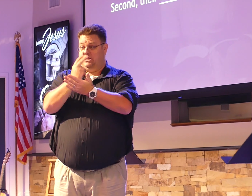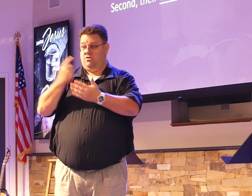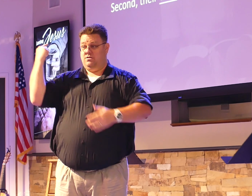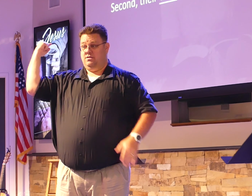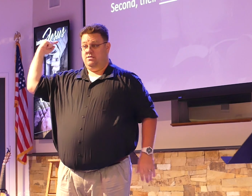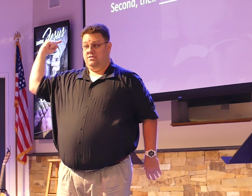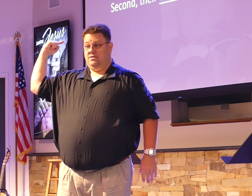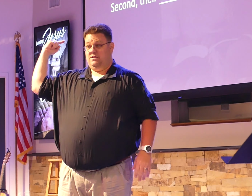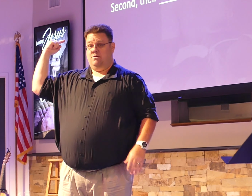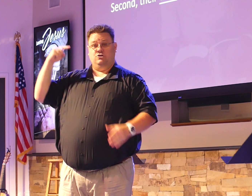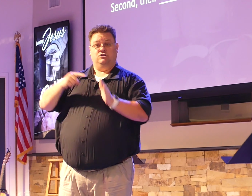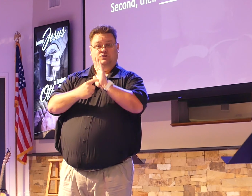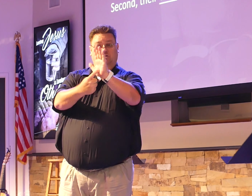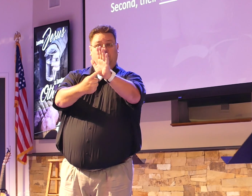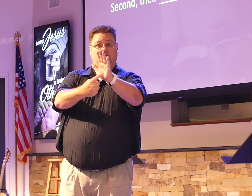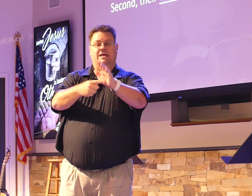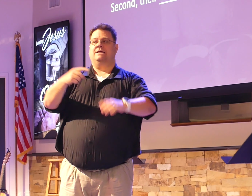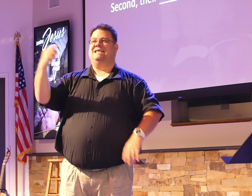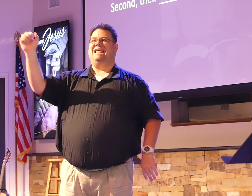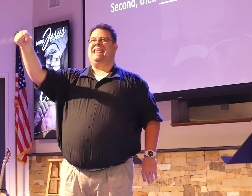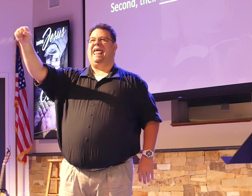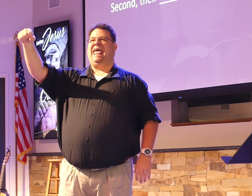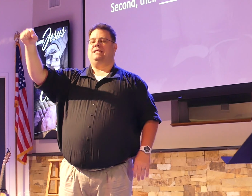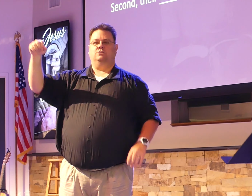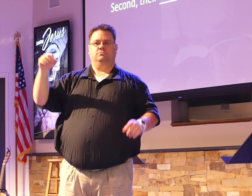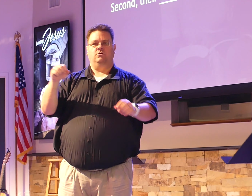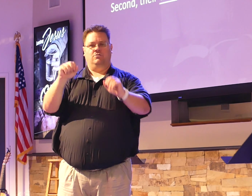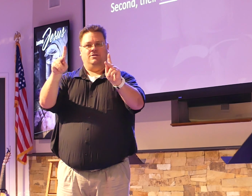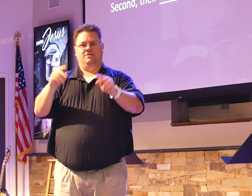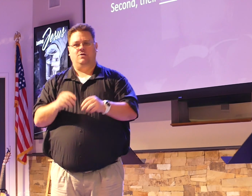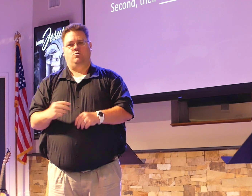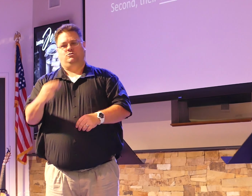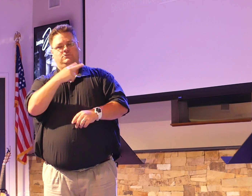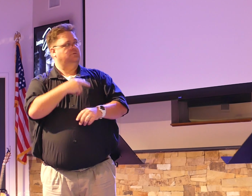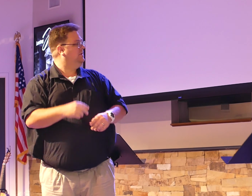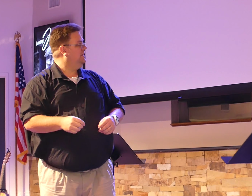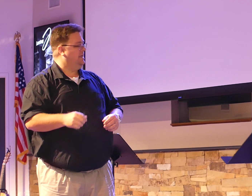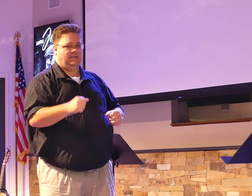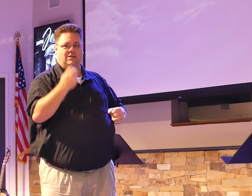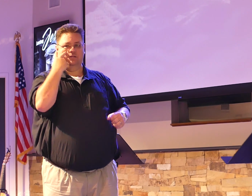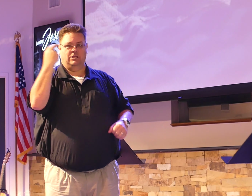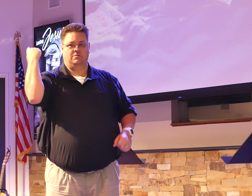I'd like to show it to you. Y'all say yes? Yes. All right, yeah. Can we go ahead and cue it up? Watch this video.